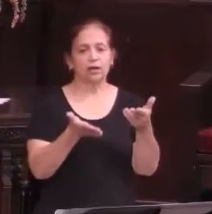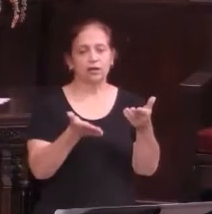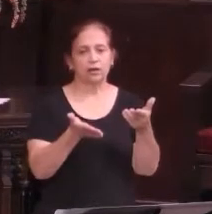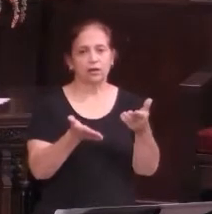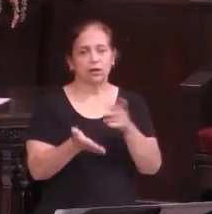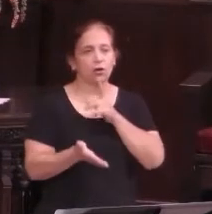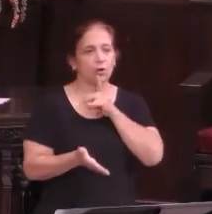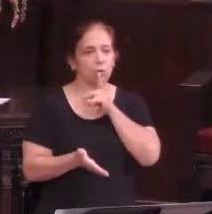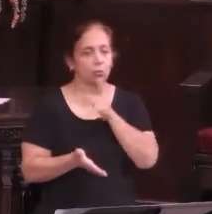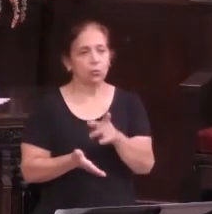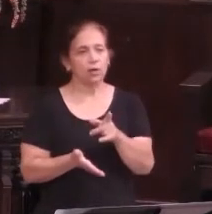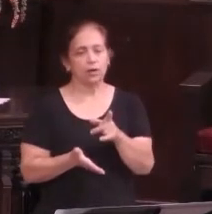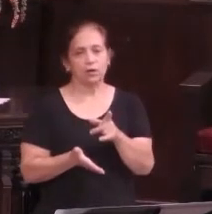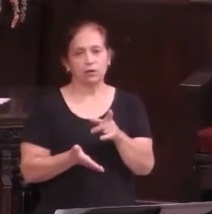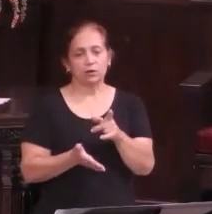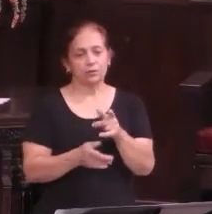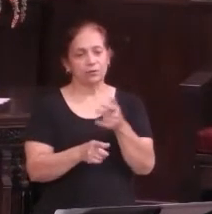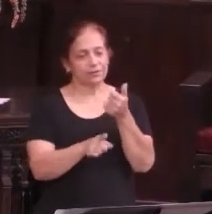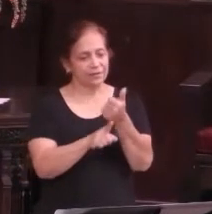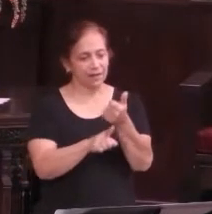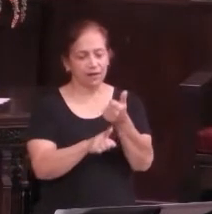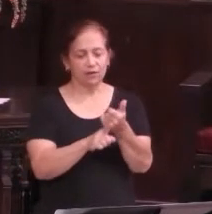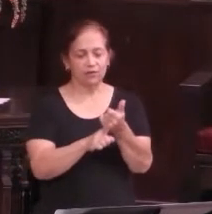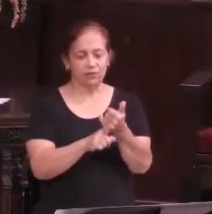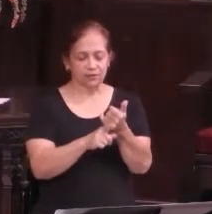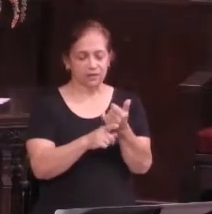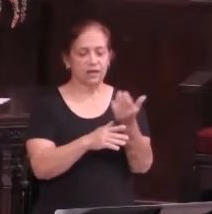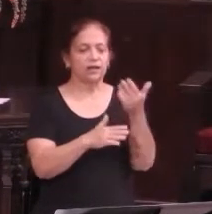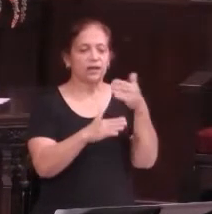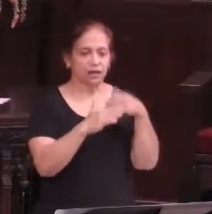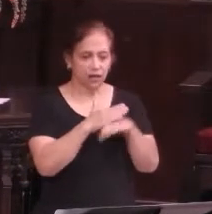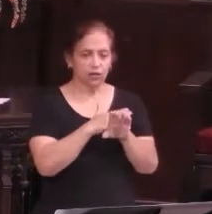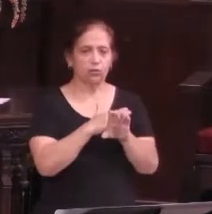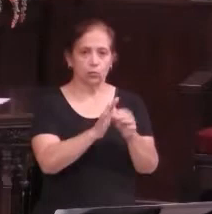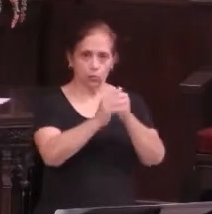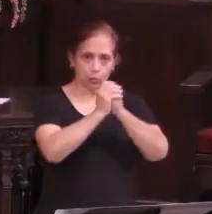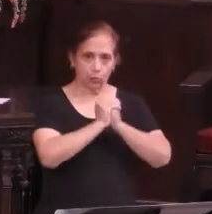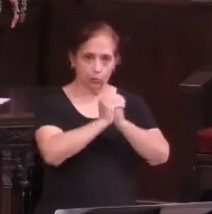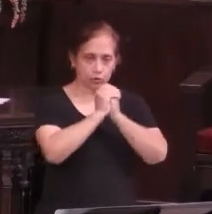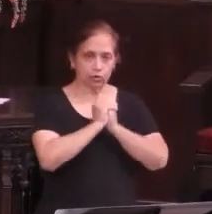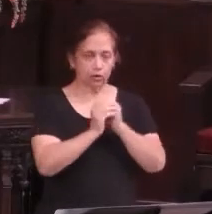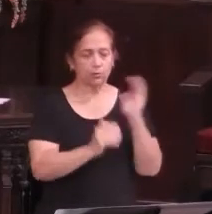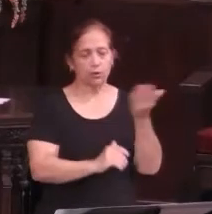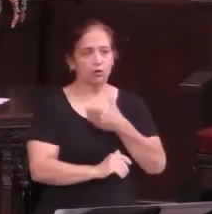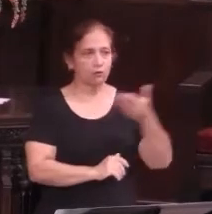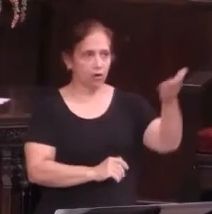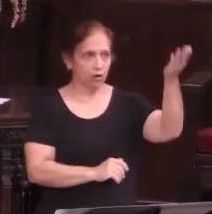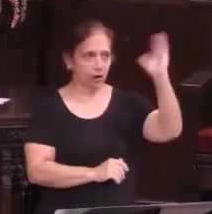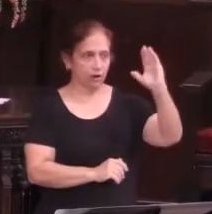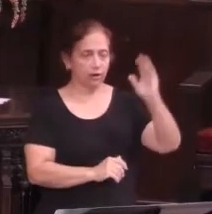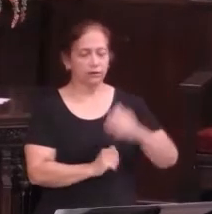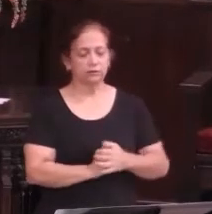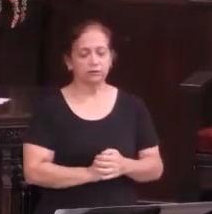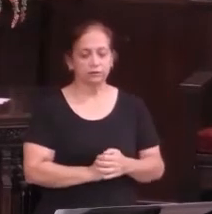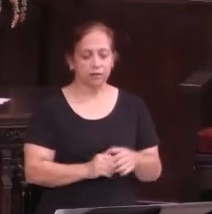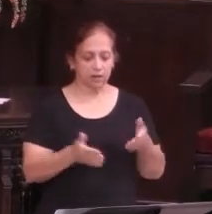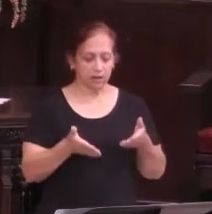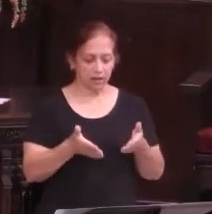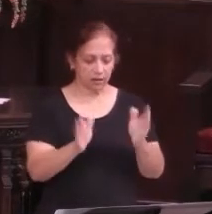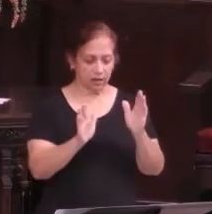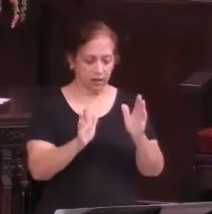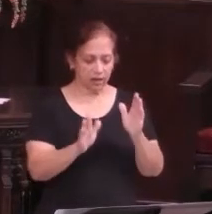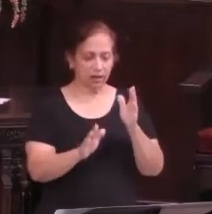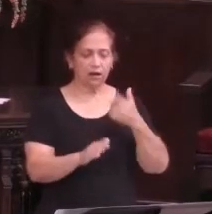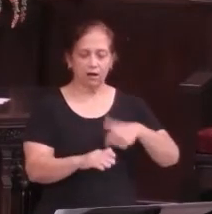real and our authentic selves into the worship of our God. Let